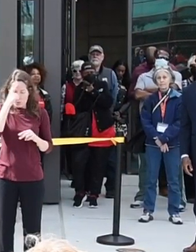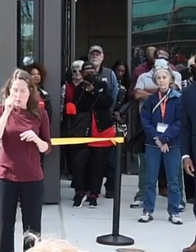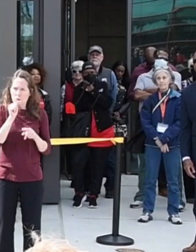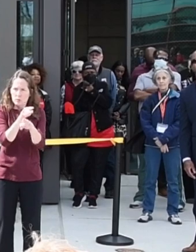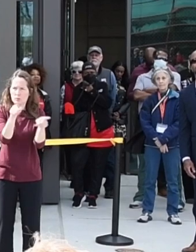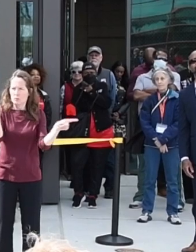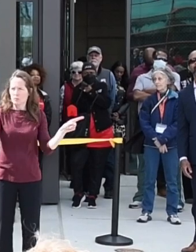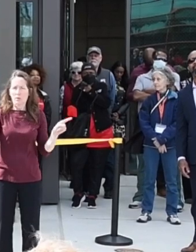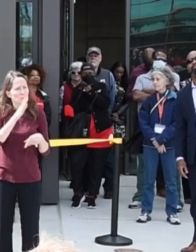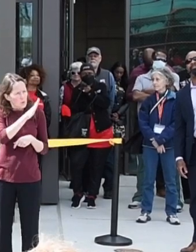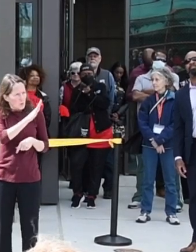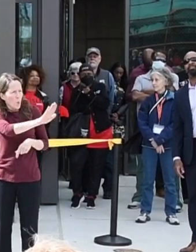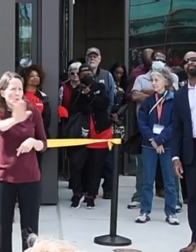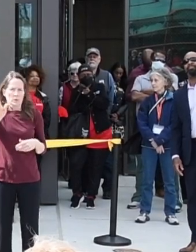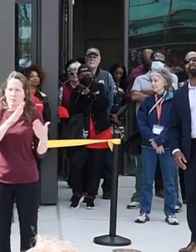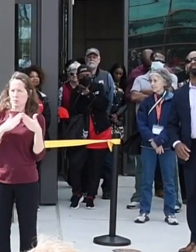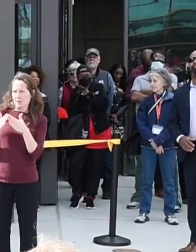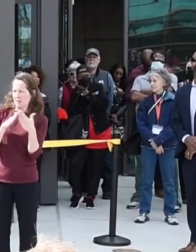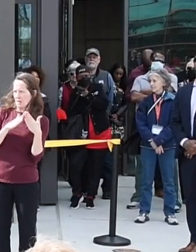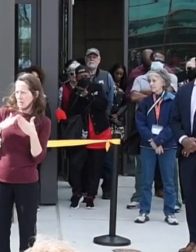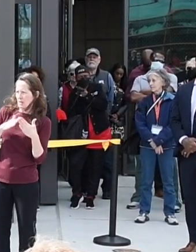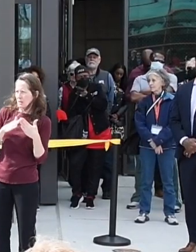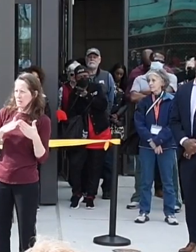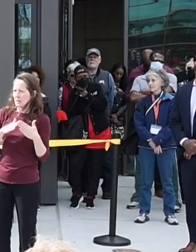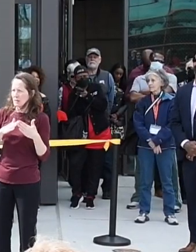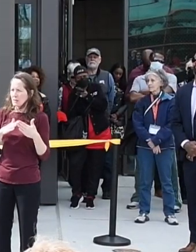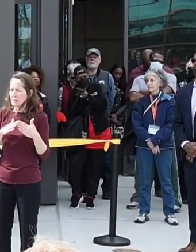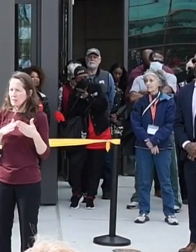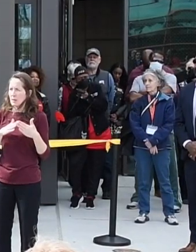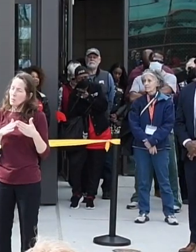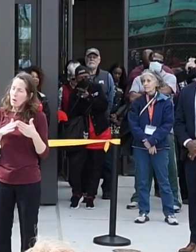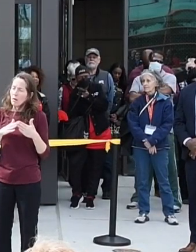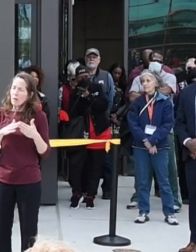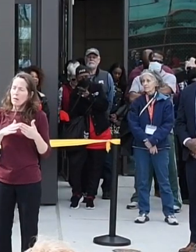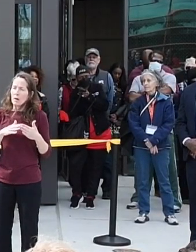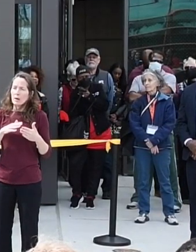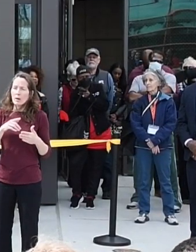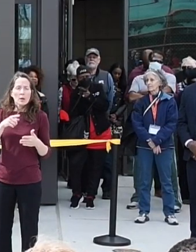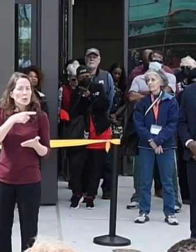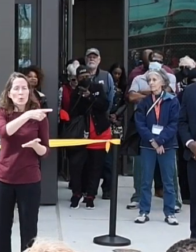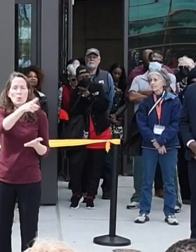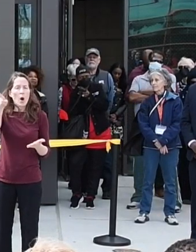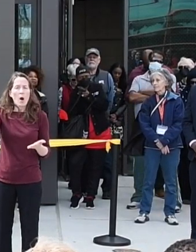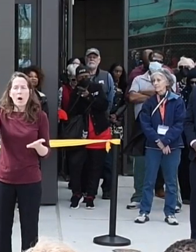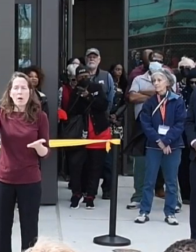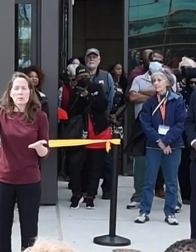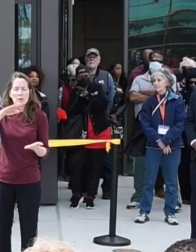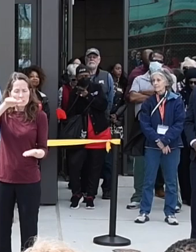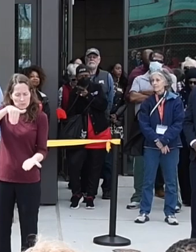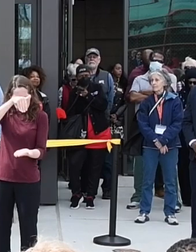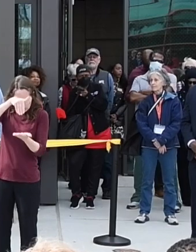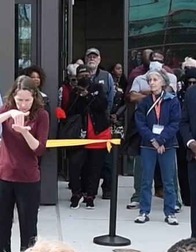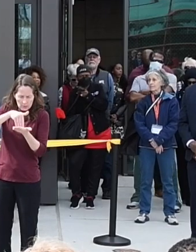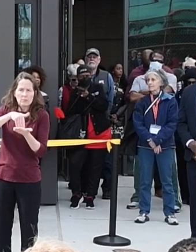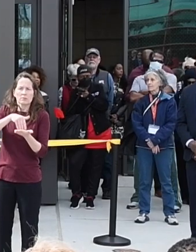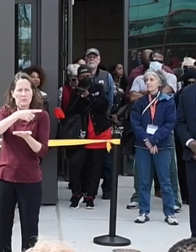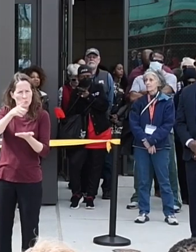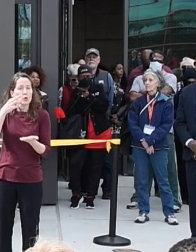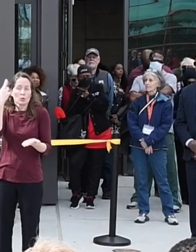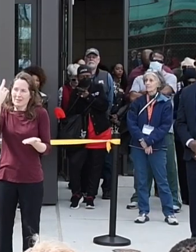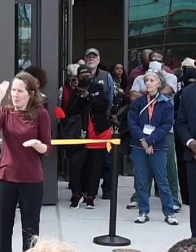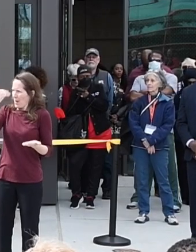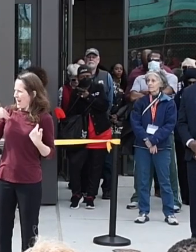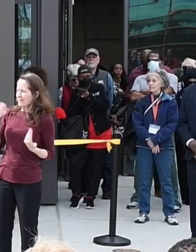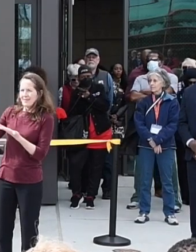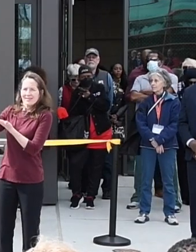your community where you are the essential reason why it